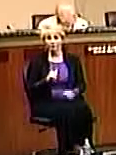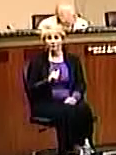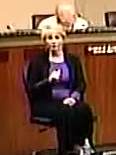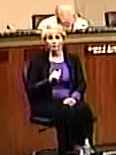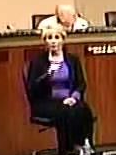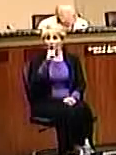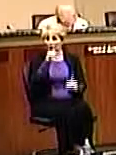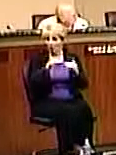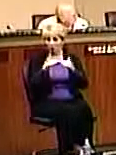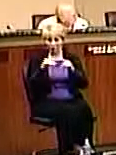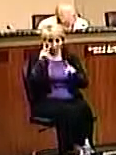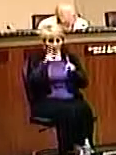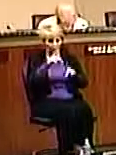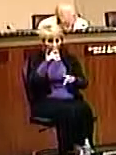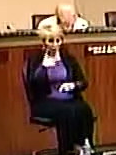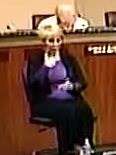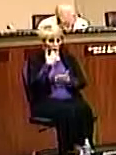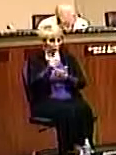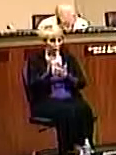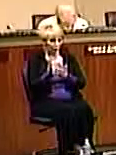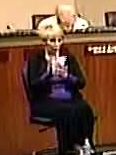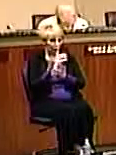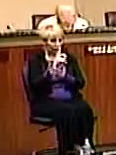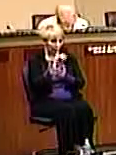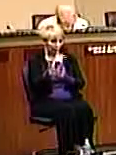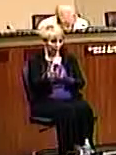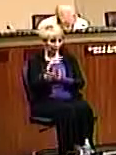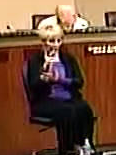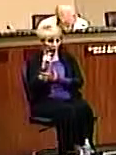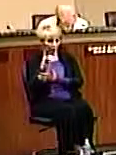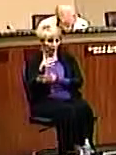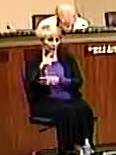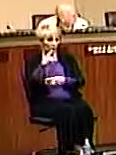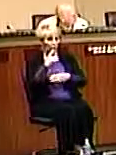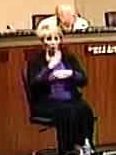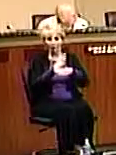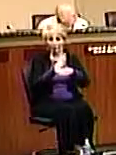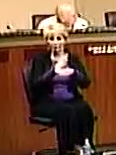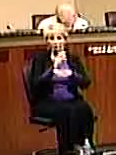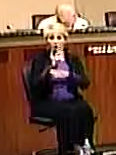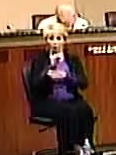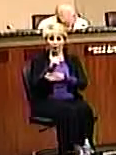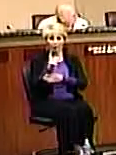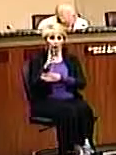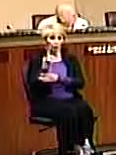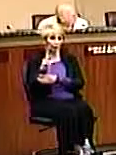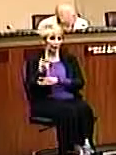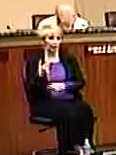It's not fair to the people that have a good credit rating or a medium credit rating.